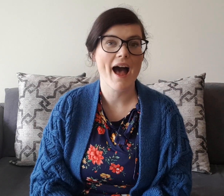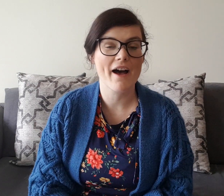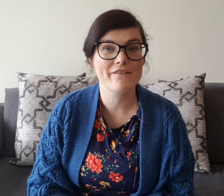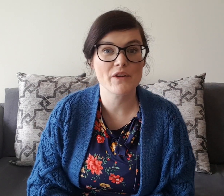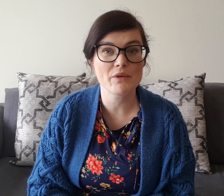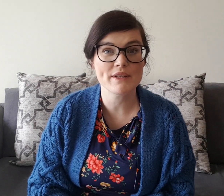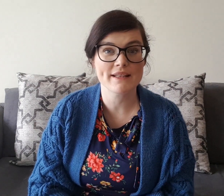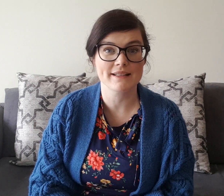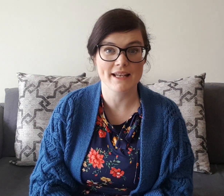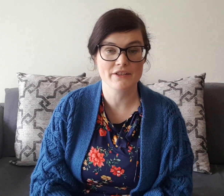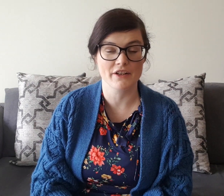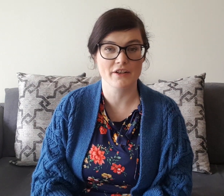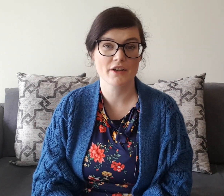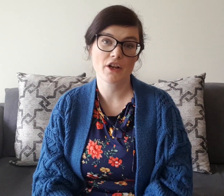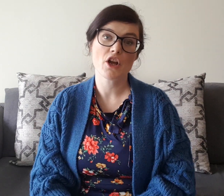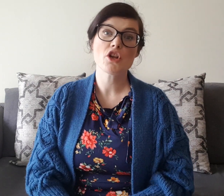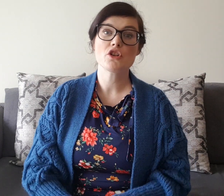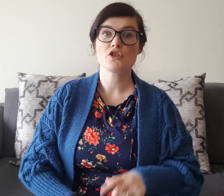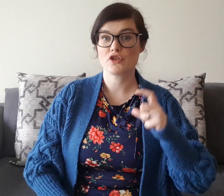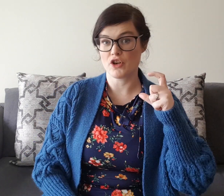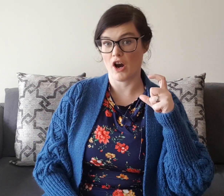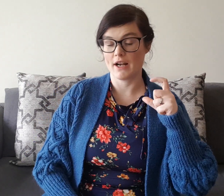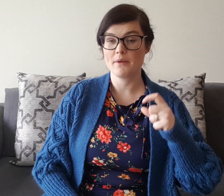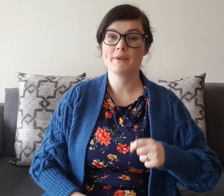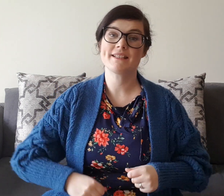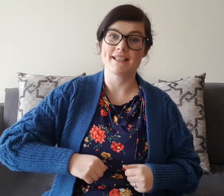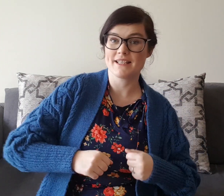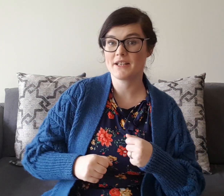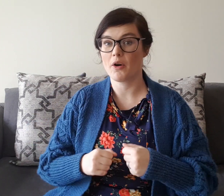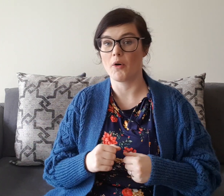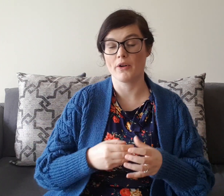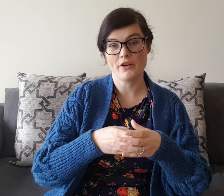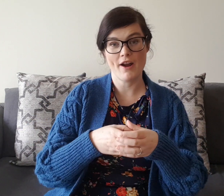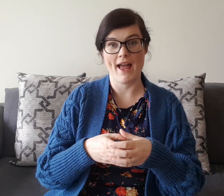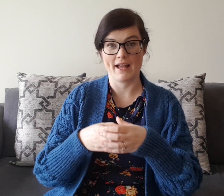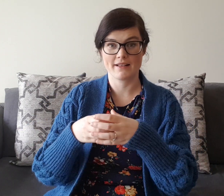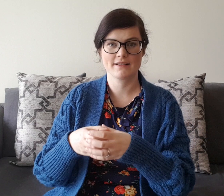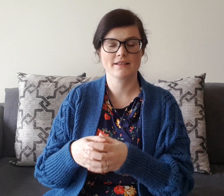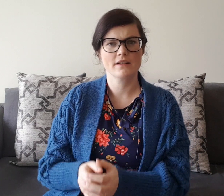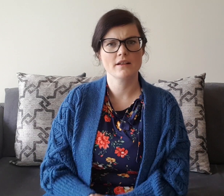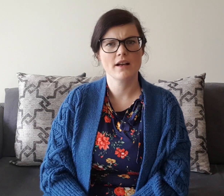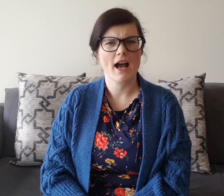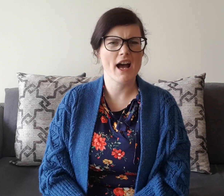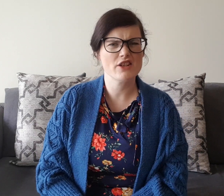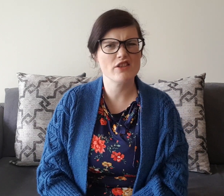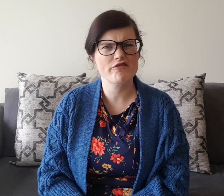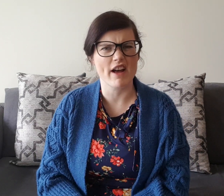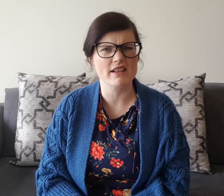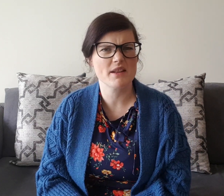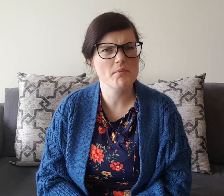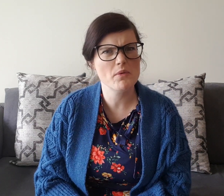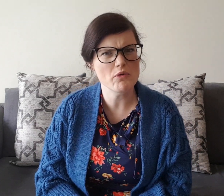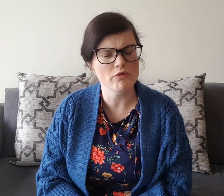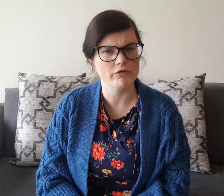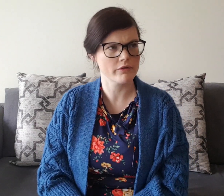A few days later, Charlie was sitting on her eggs, and she felt them move.